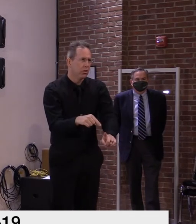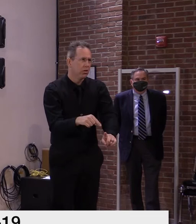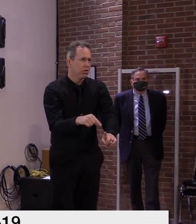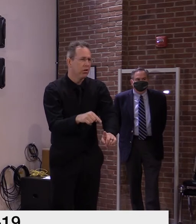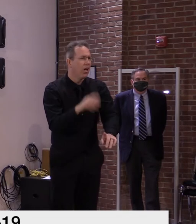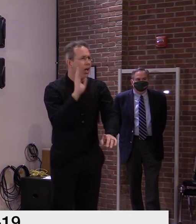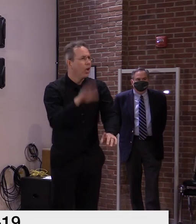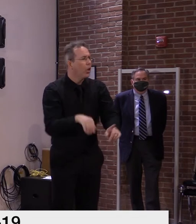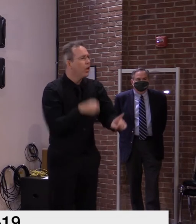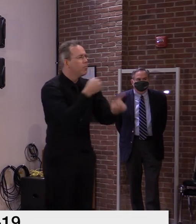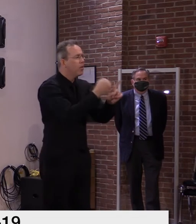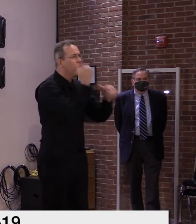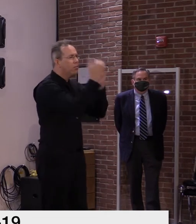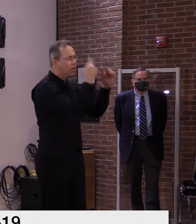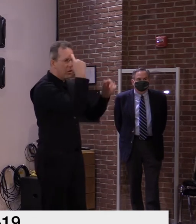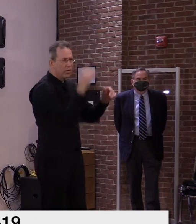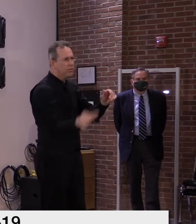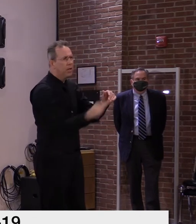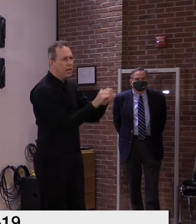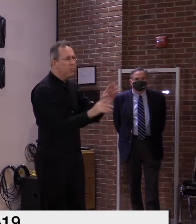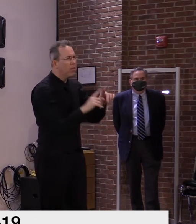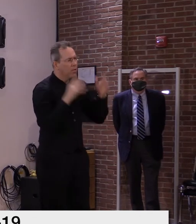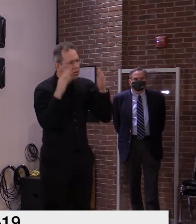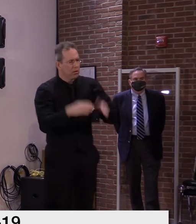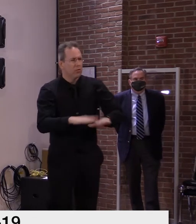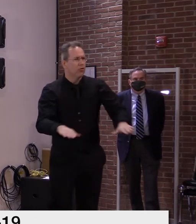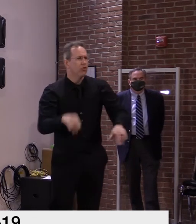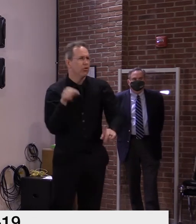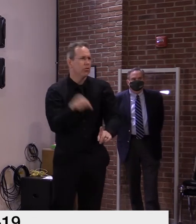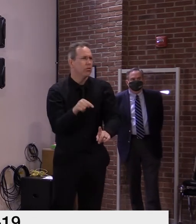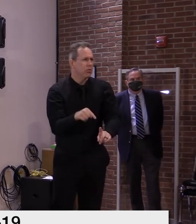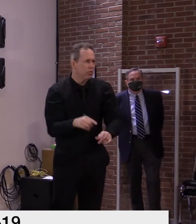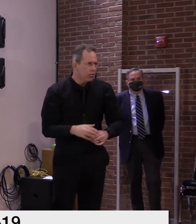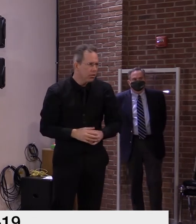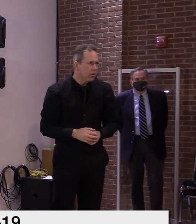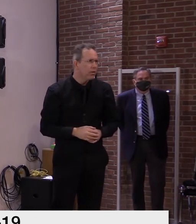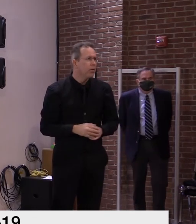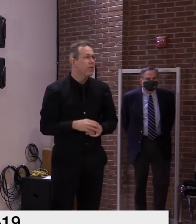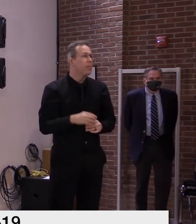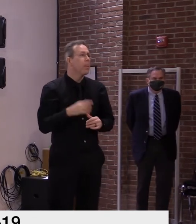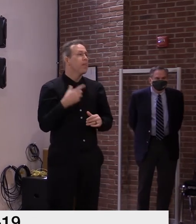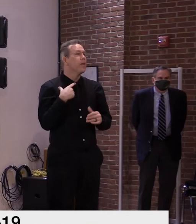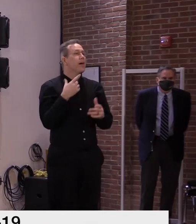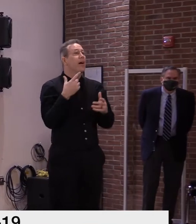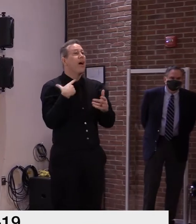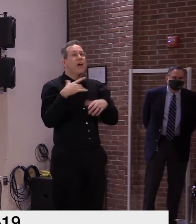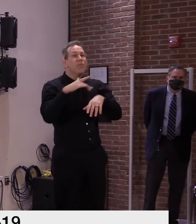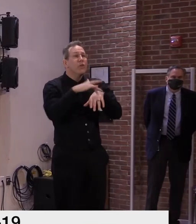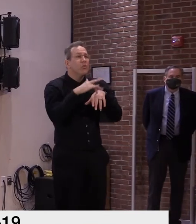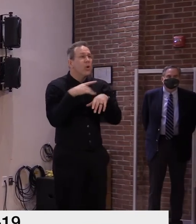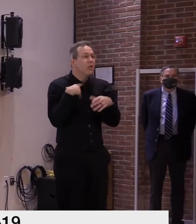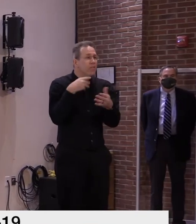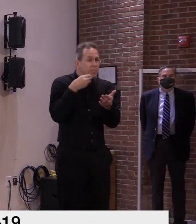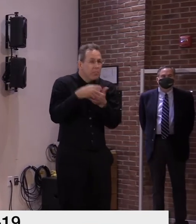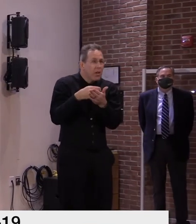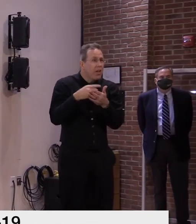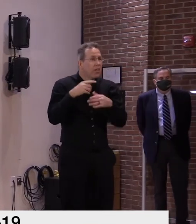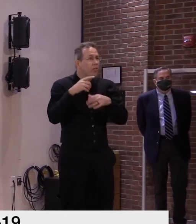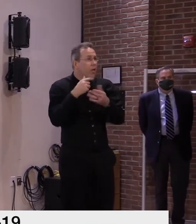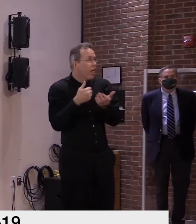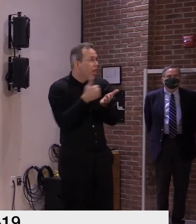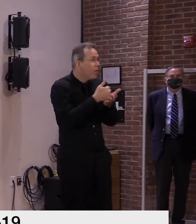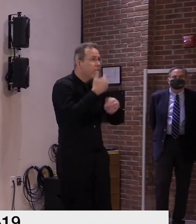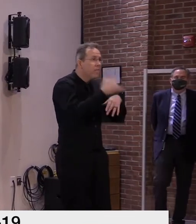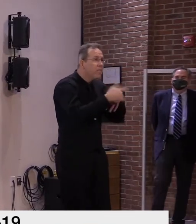is why, as we've looked at resources coming into the state, federal funding and grants, the Department of Mental Health has been in